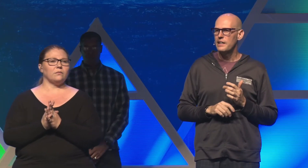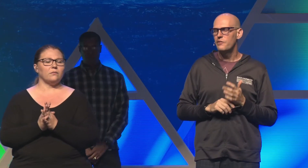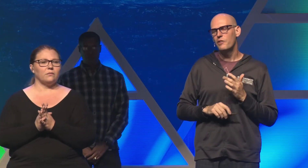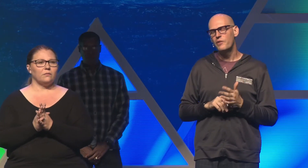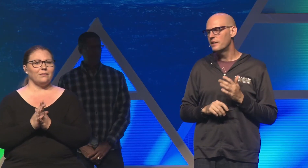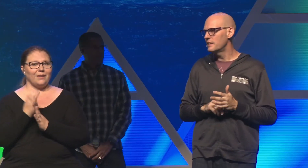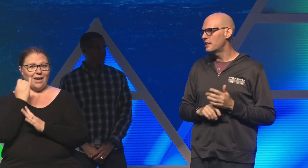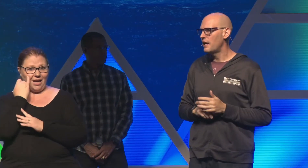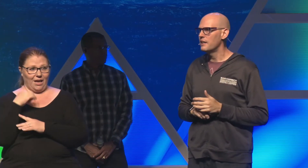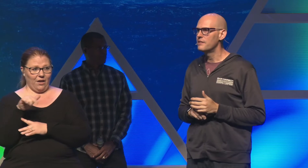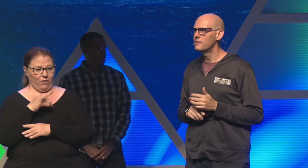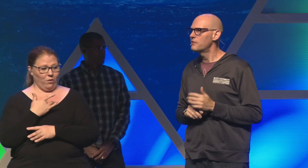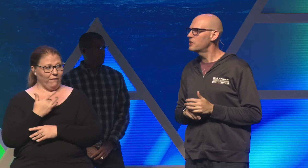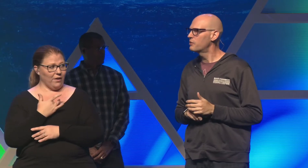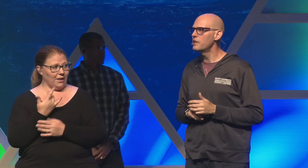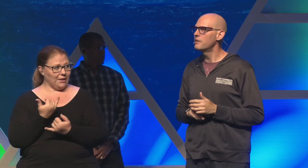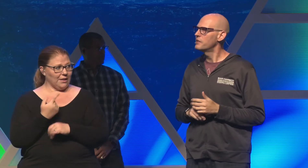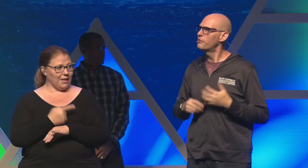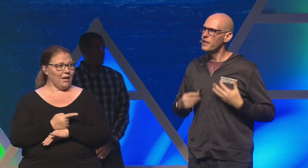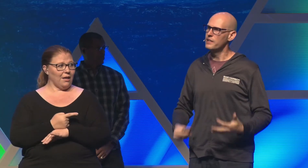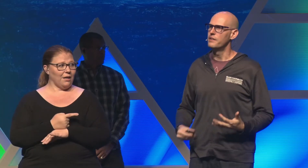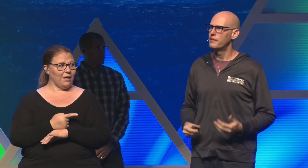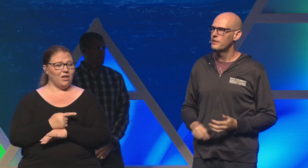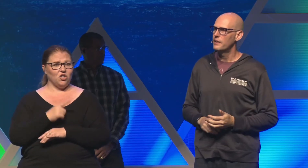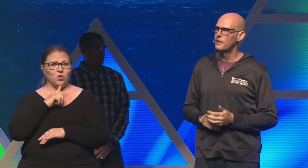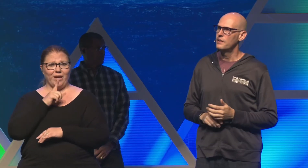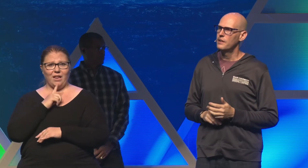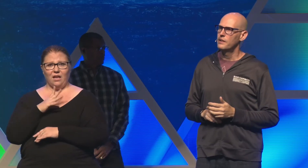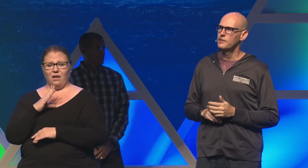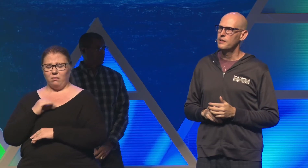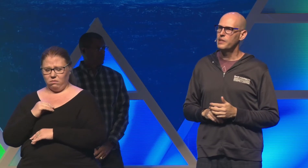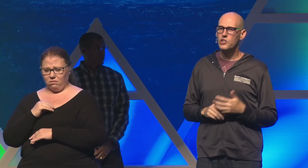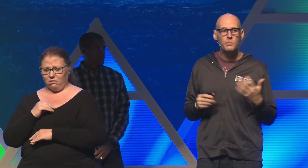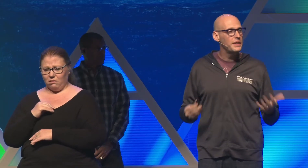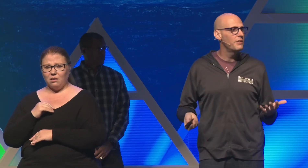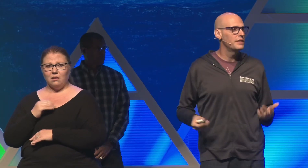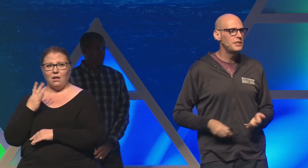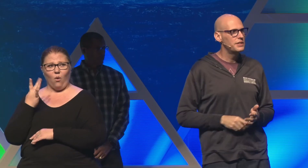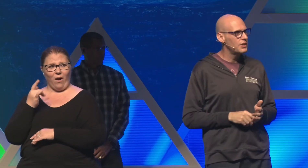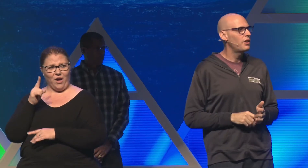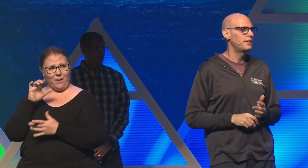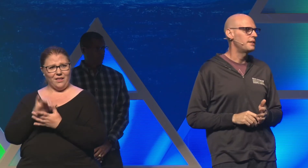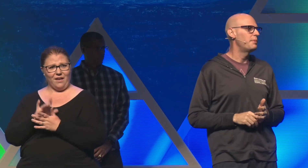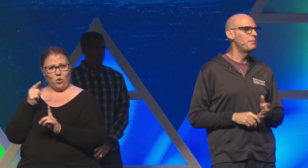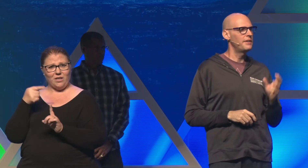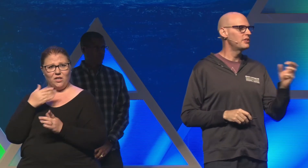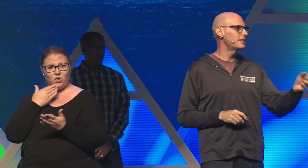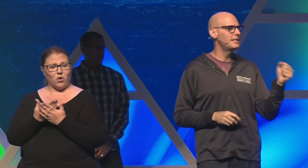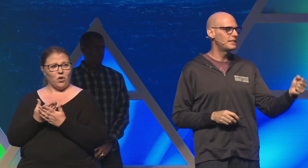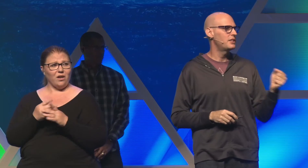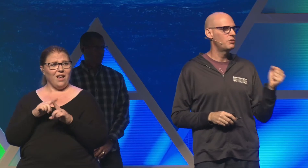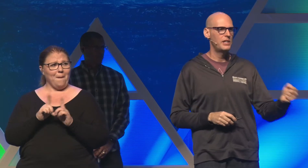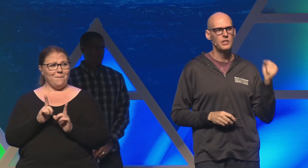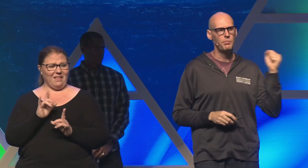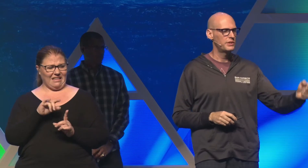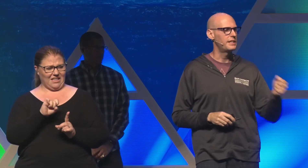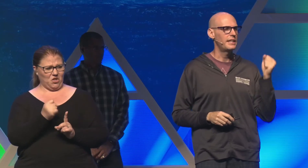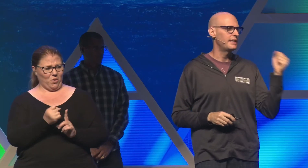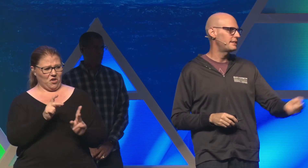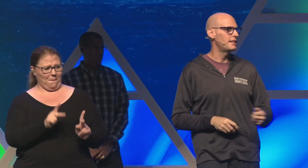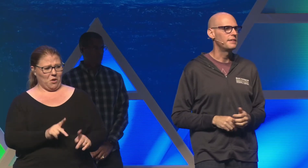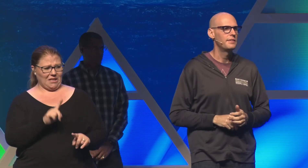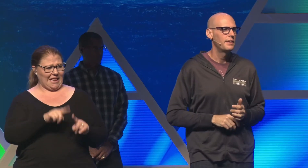And if you're feeling today just really deflated because you believe your intentions are good, but man, there's just this situation, a